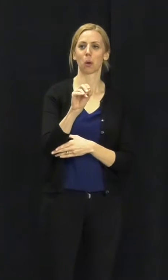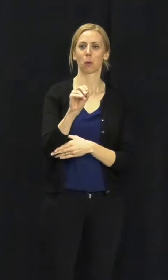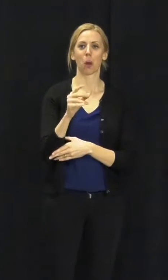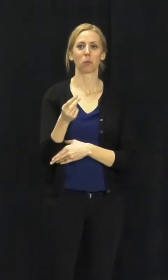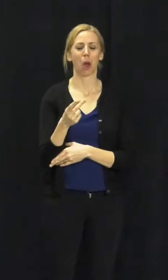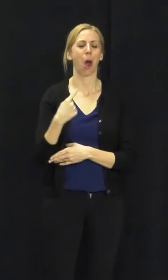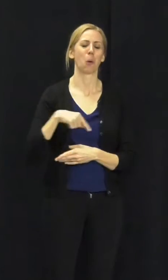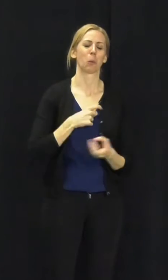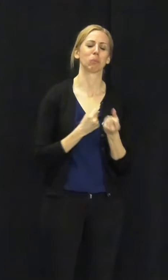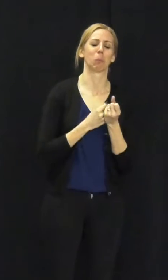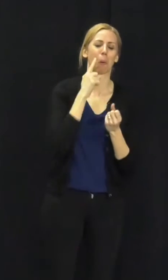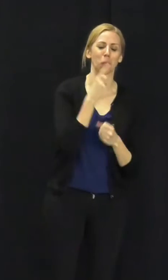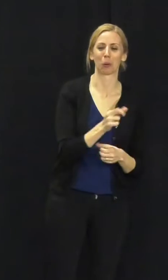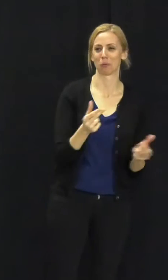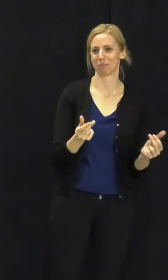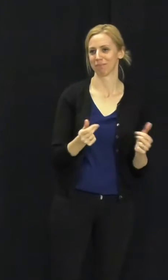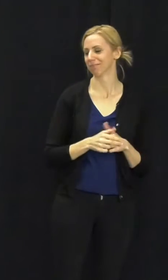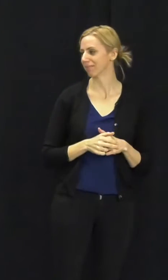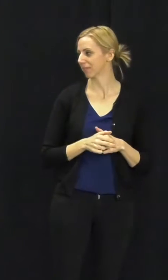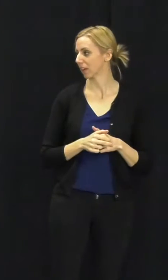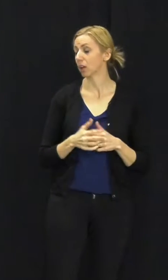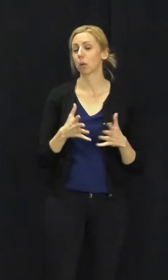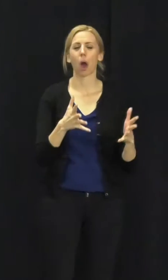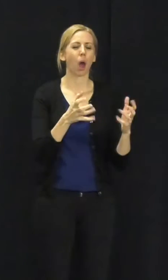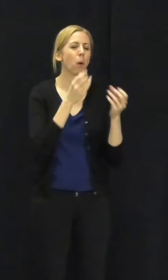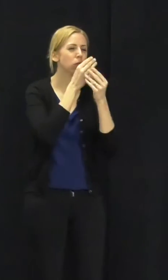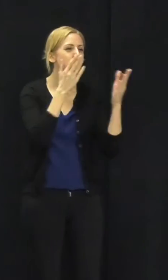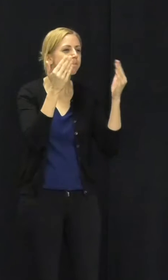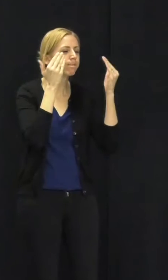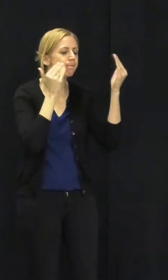Please come and lend your voice to this issue.